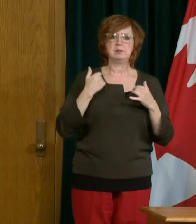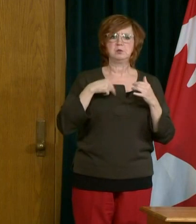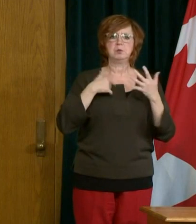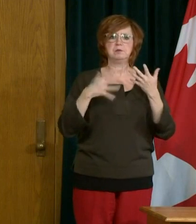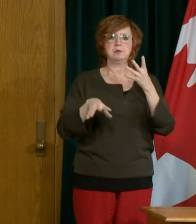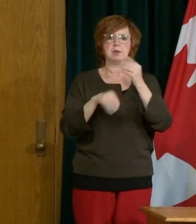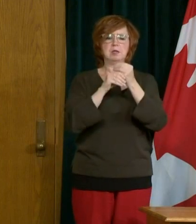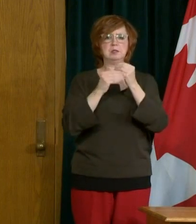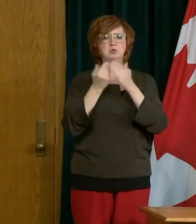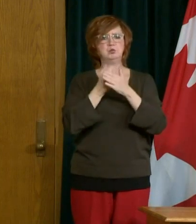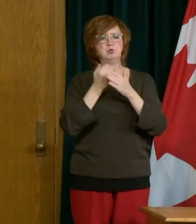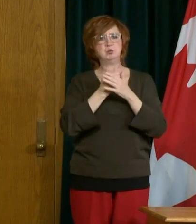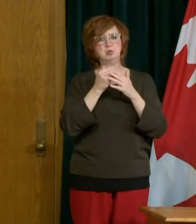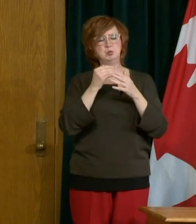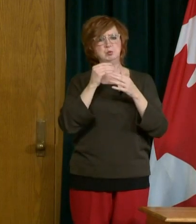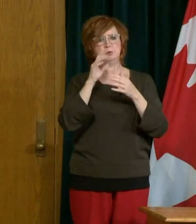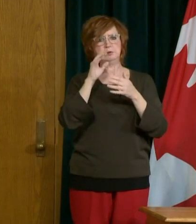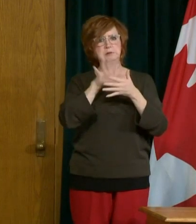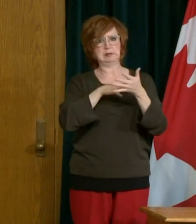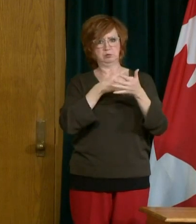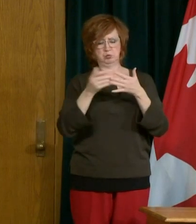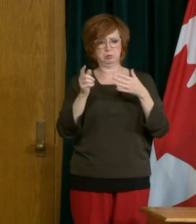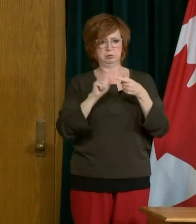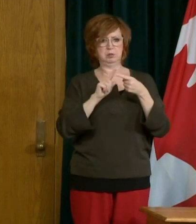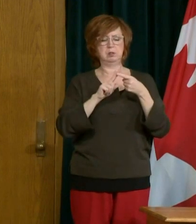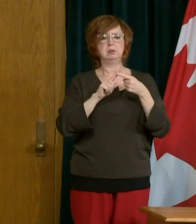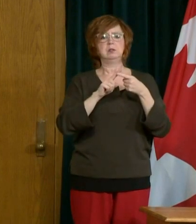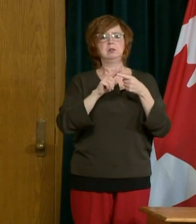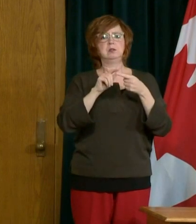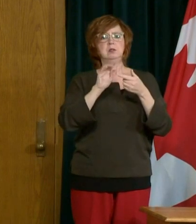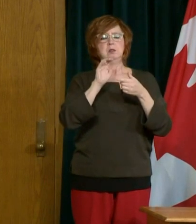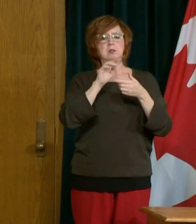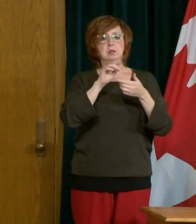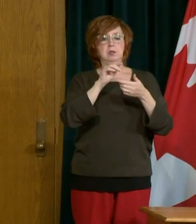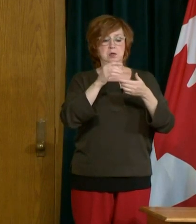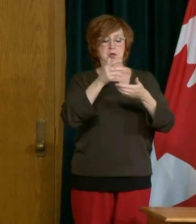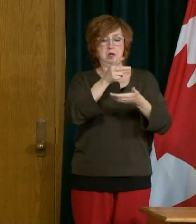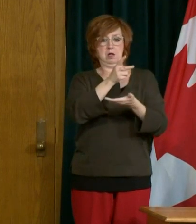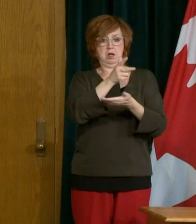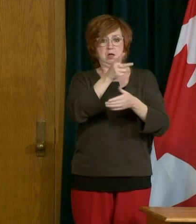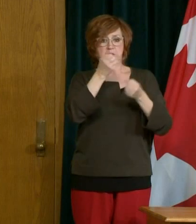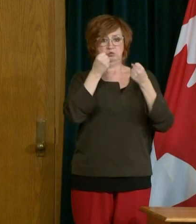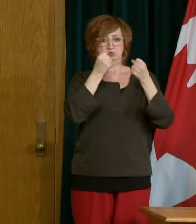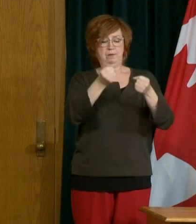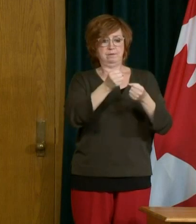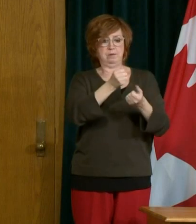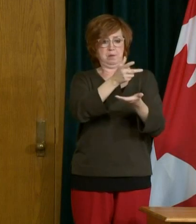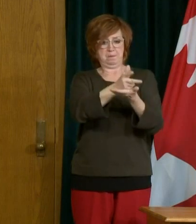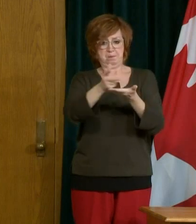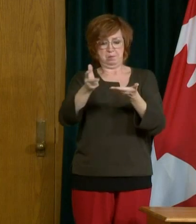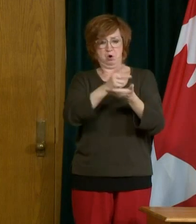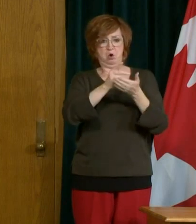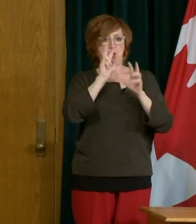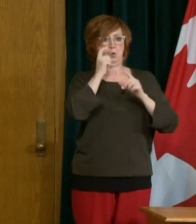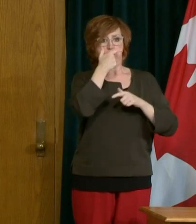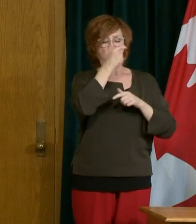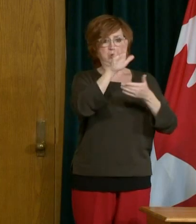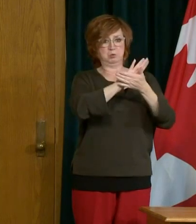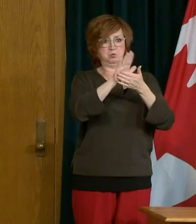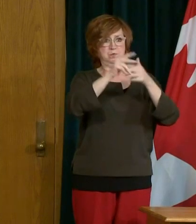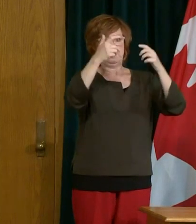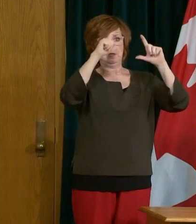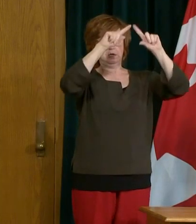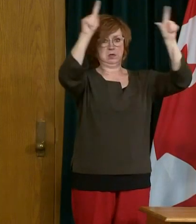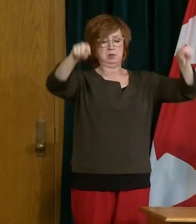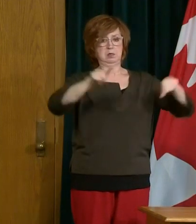of more types of businesses. Drive-in theaters, for example, can reopen on May the 15th. Farmers markets can open